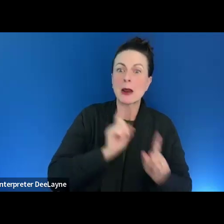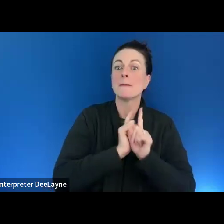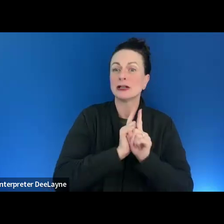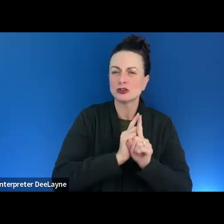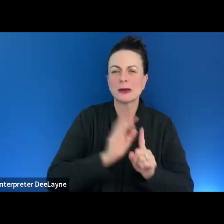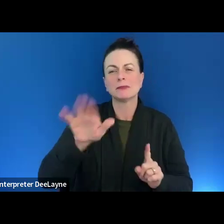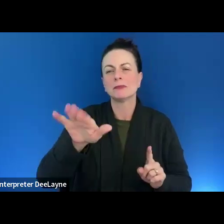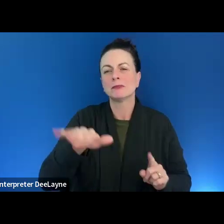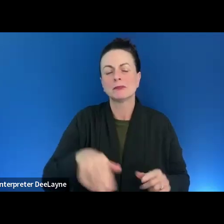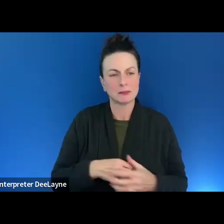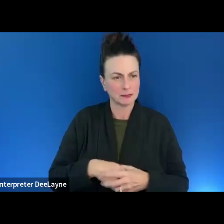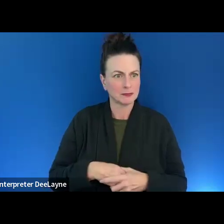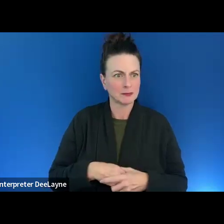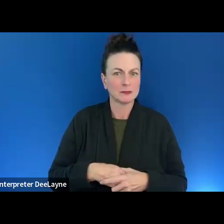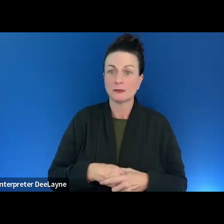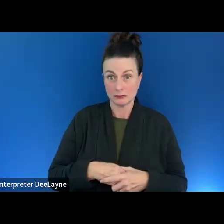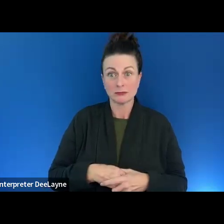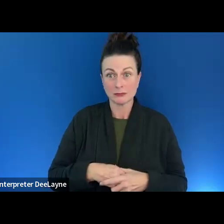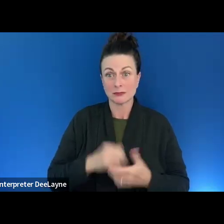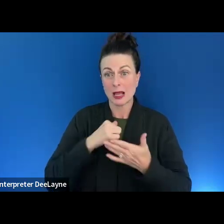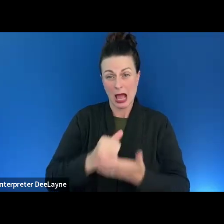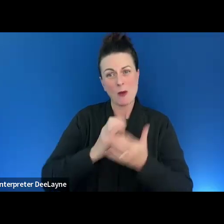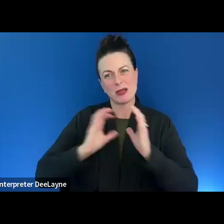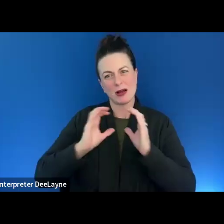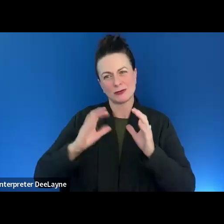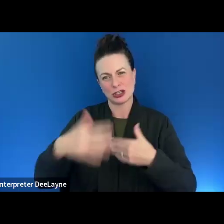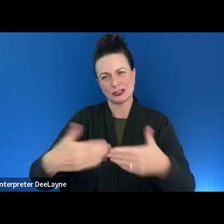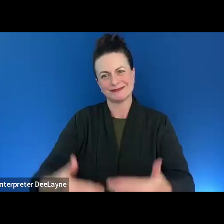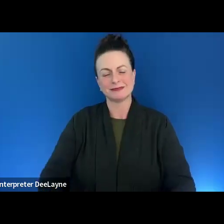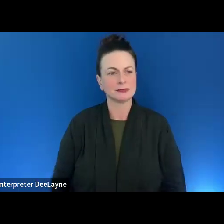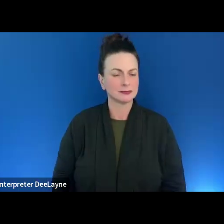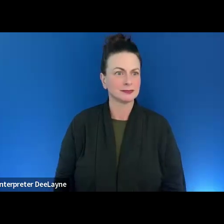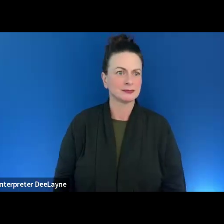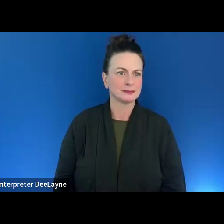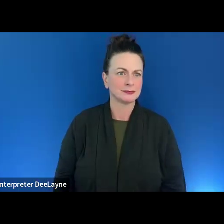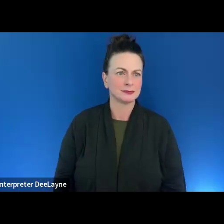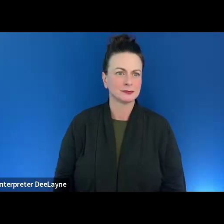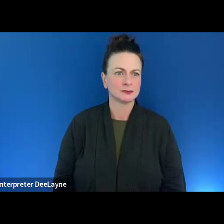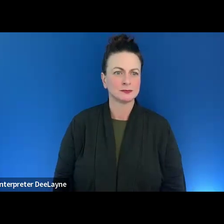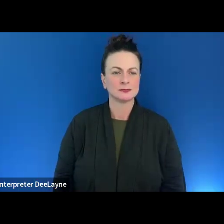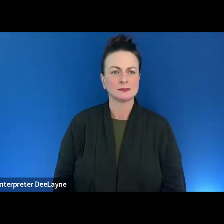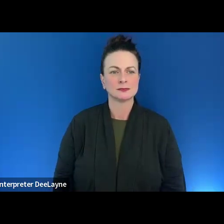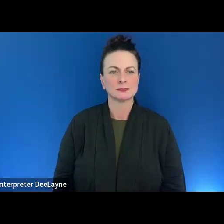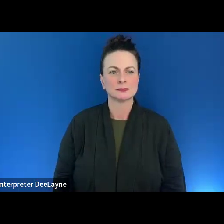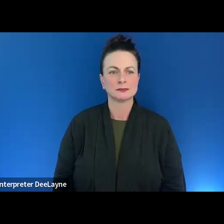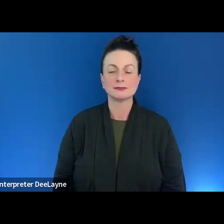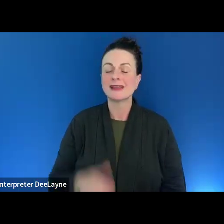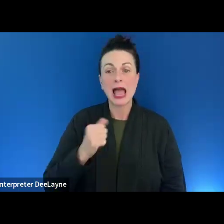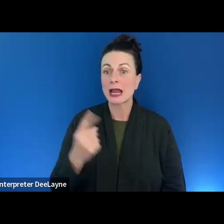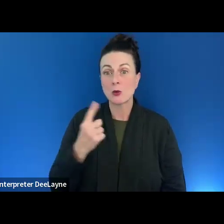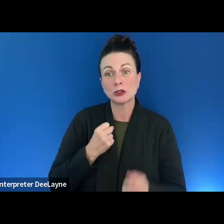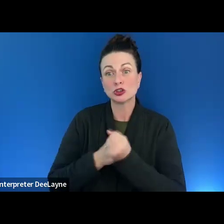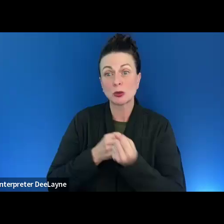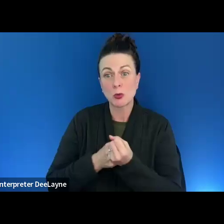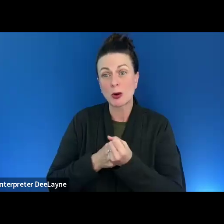just a couple of things that I think is really going to just help the conversation go two ways. Number one, I believe anybody that's